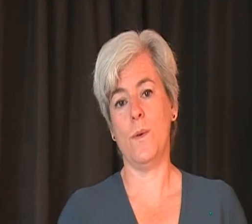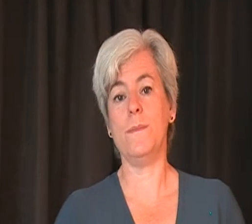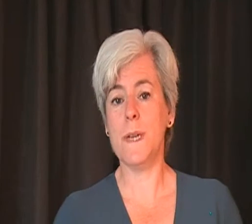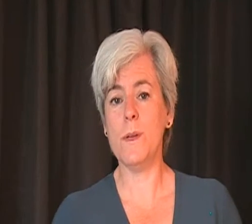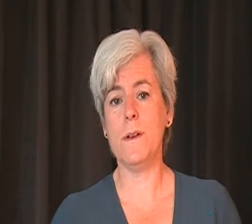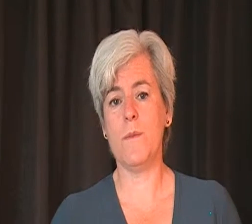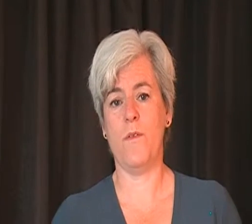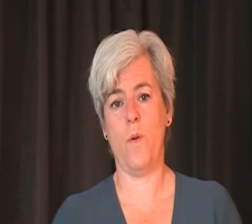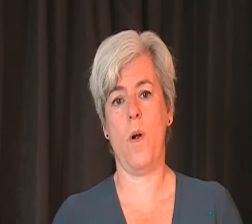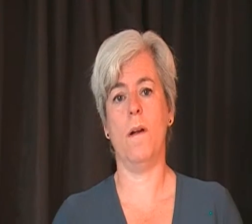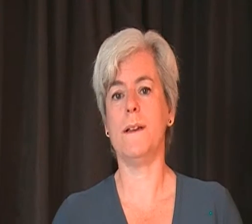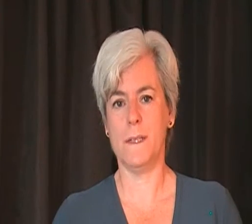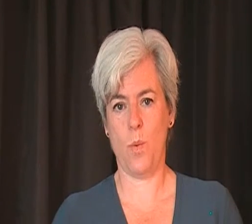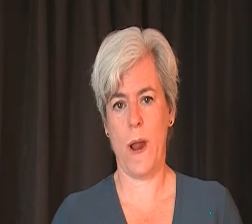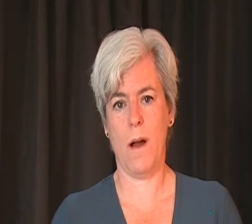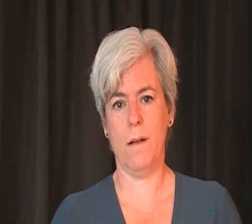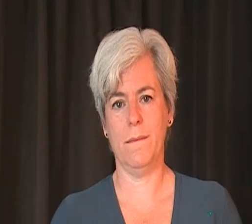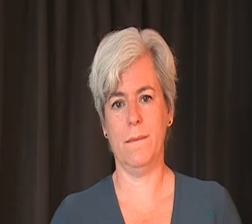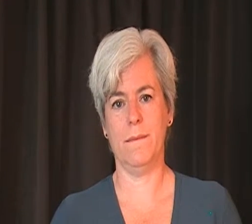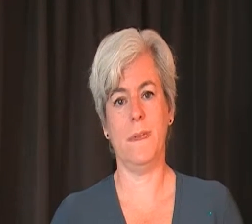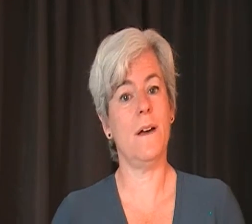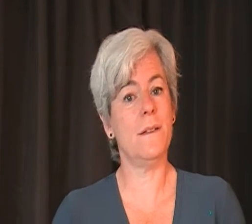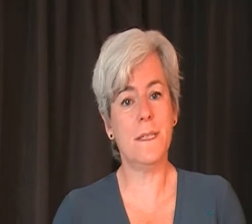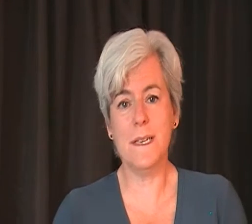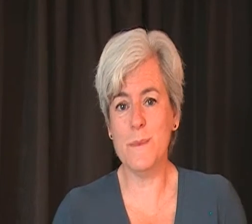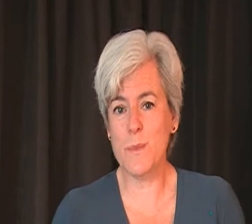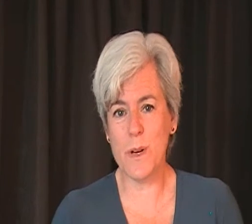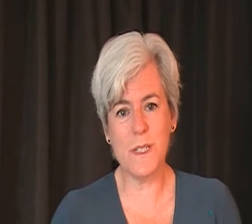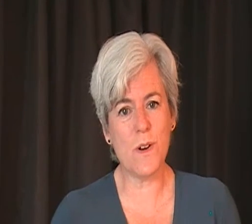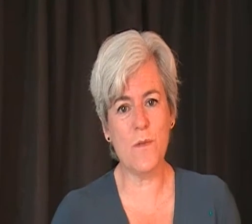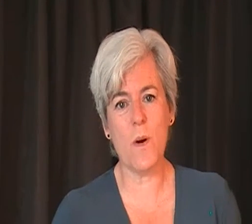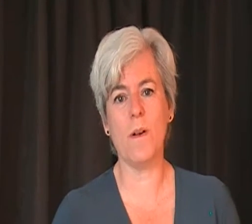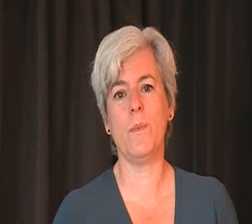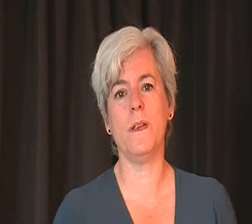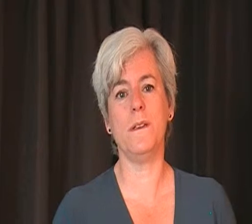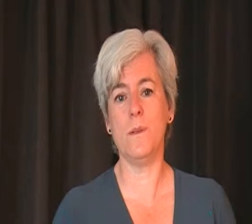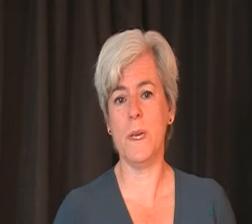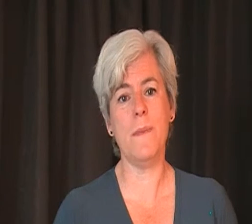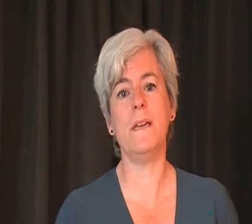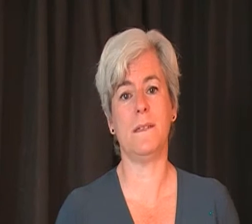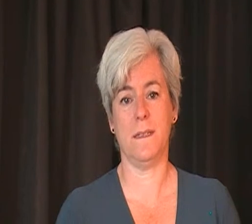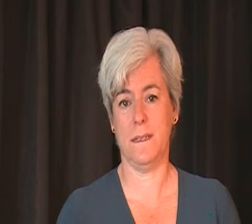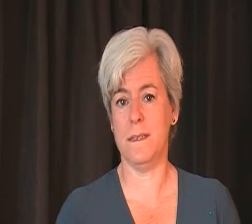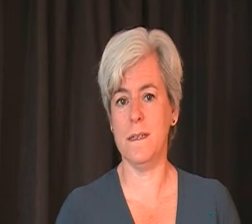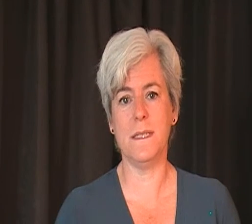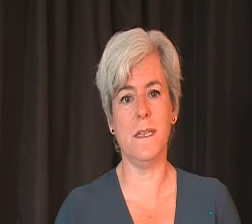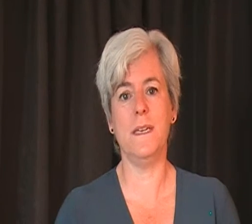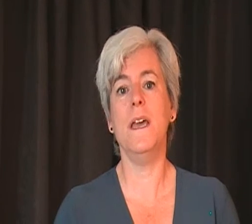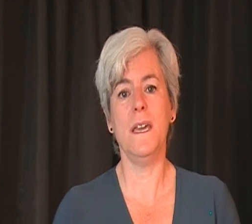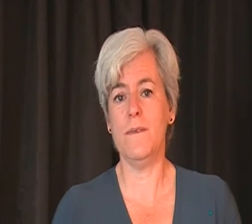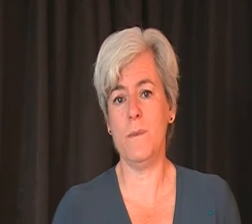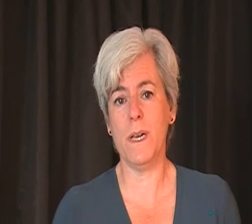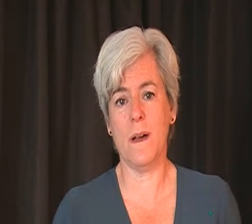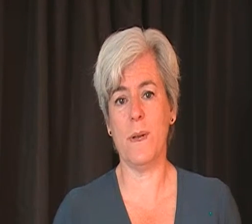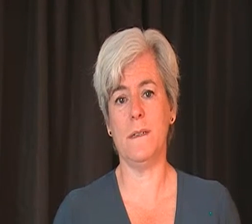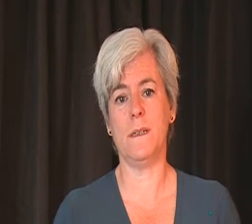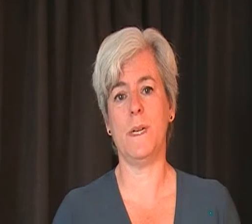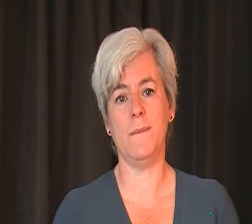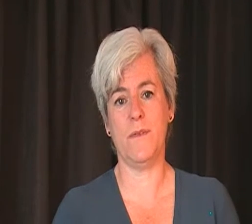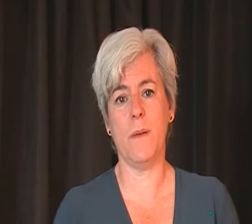So, W number 4 is where. Now this seems pretty straightforward, but you'd be amazed. I still see even big companies sometimes